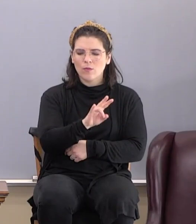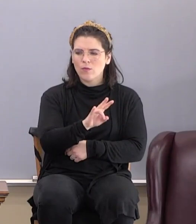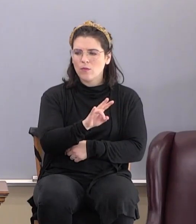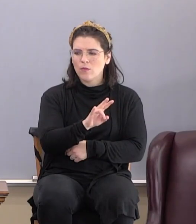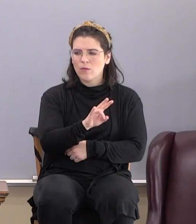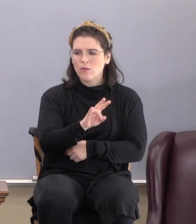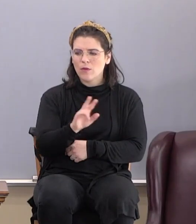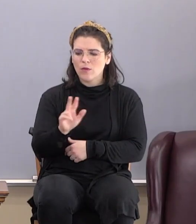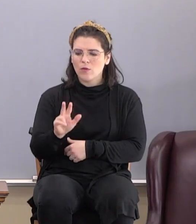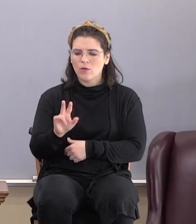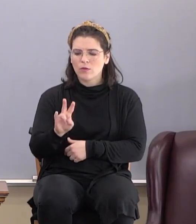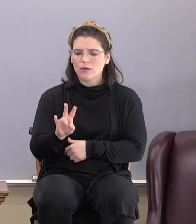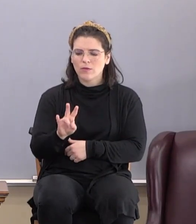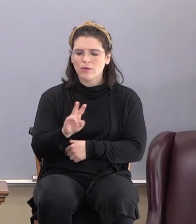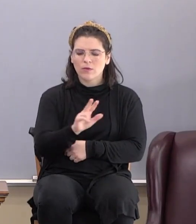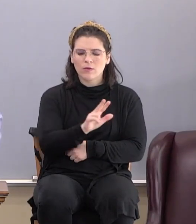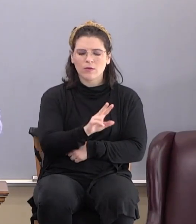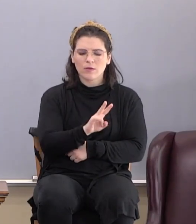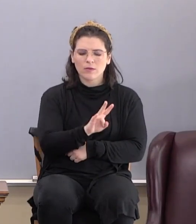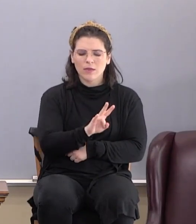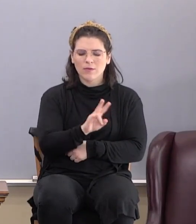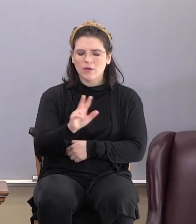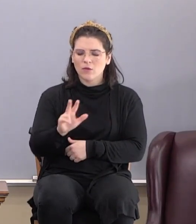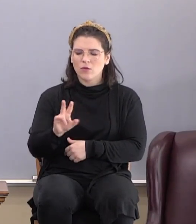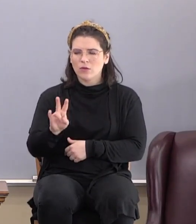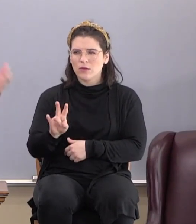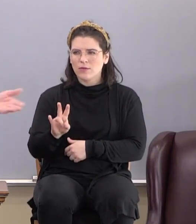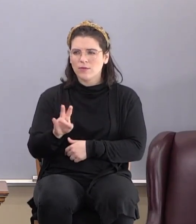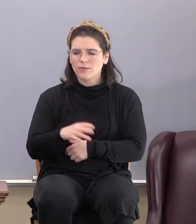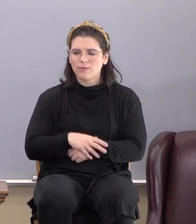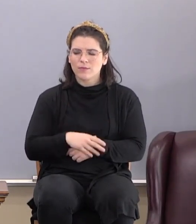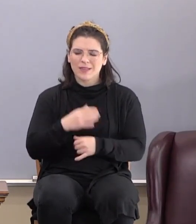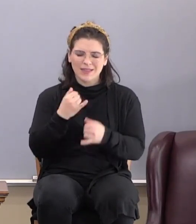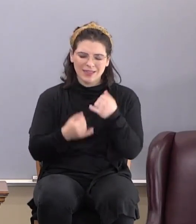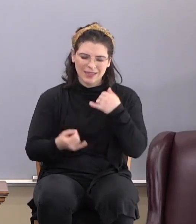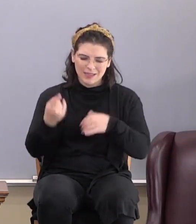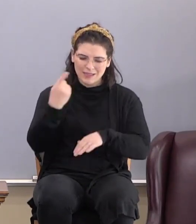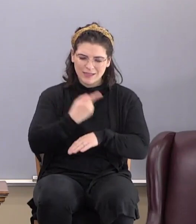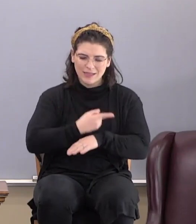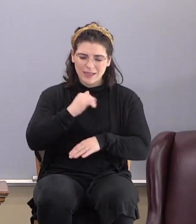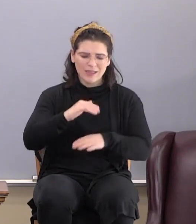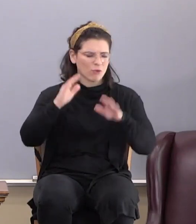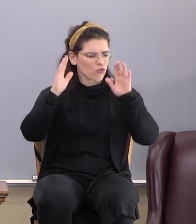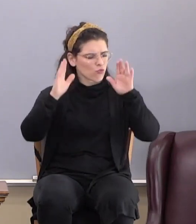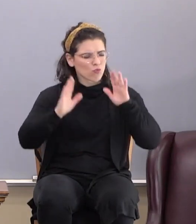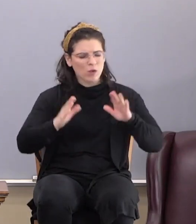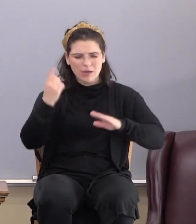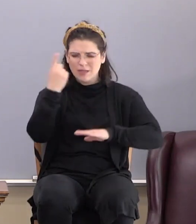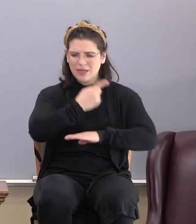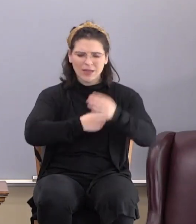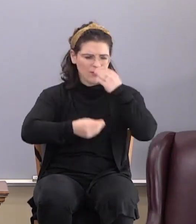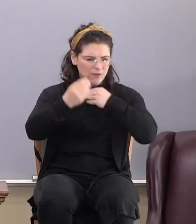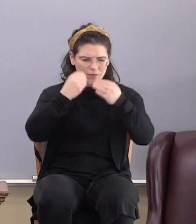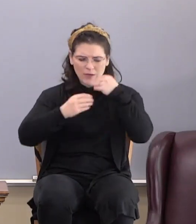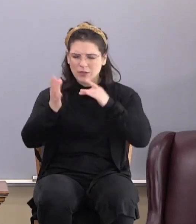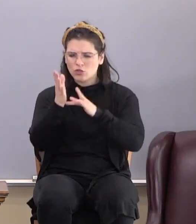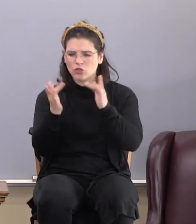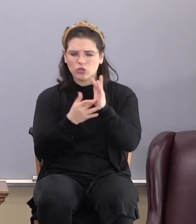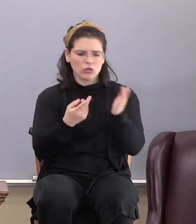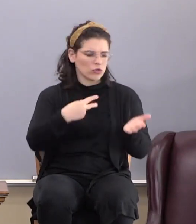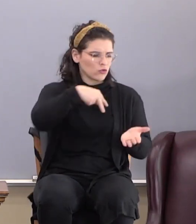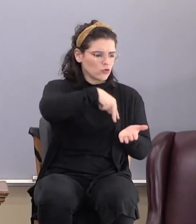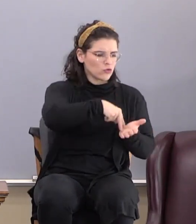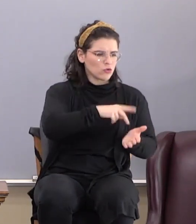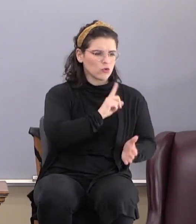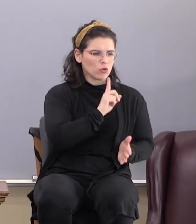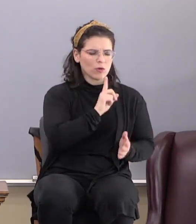at verse 37, John chapter 7, verse 37. In the last day, that great day of the feast, Jesus stood and cried,